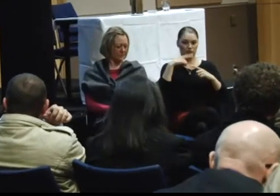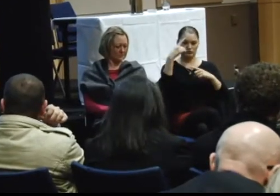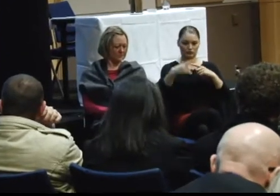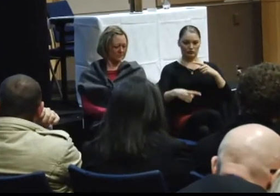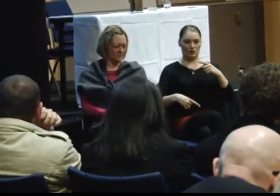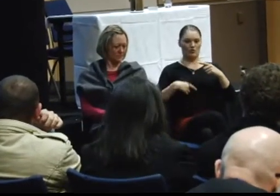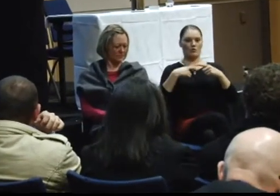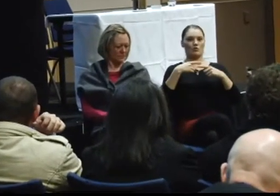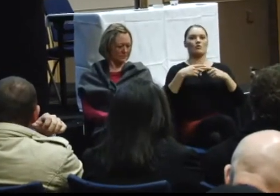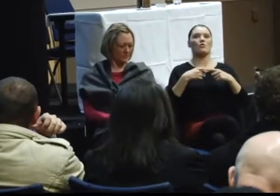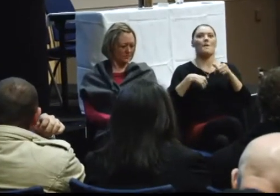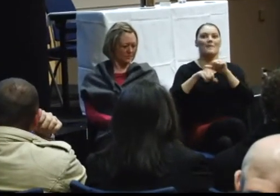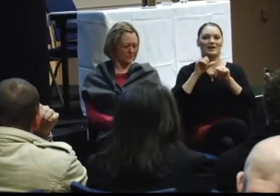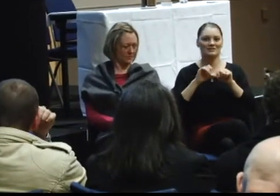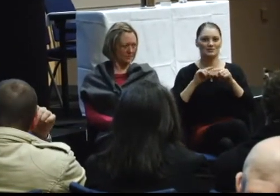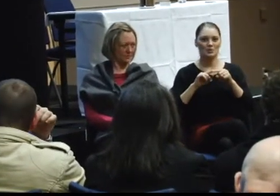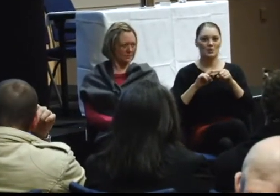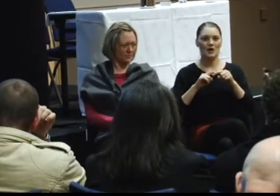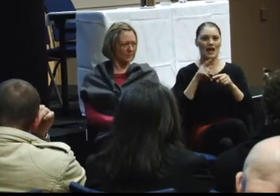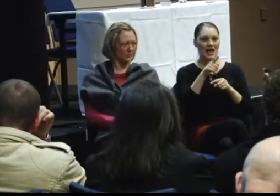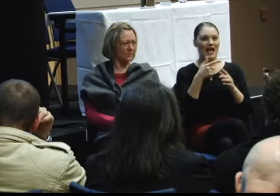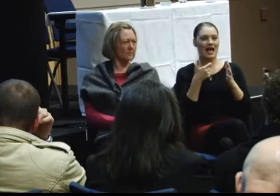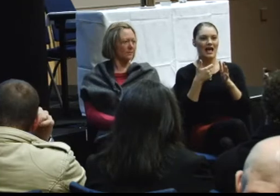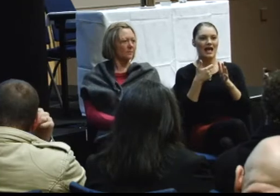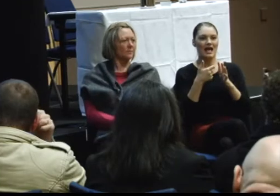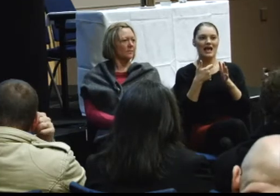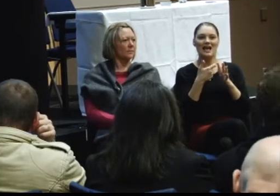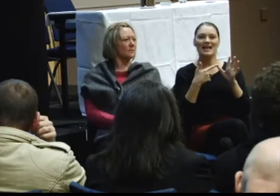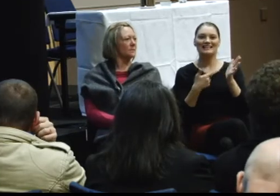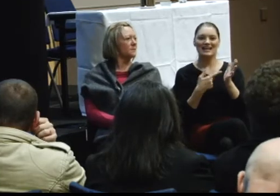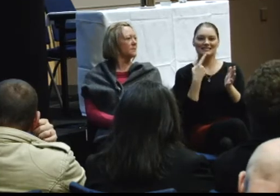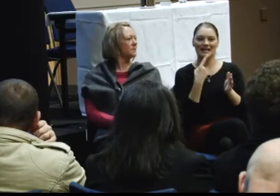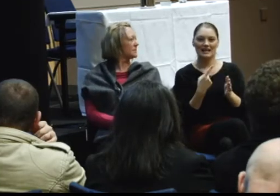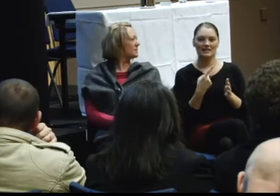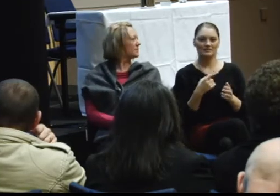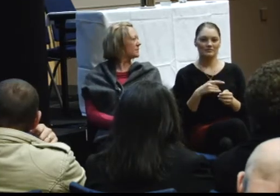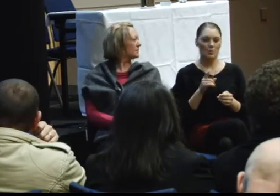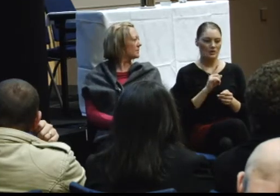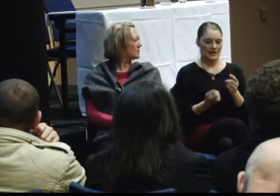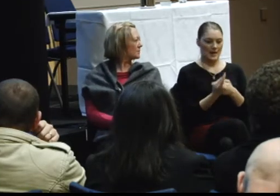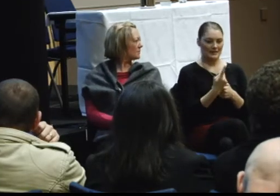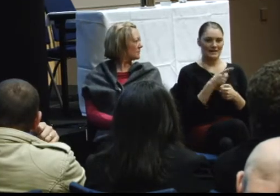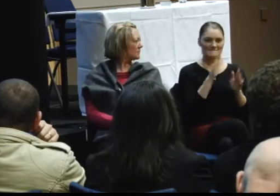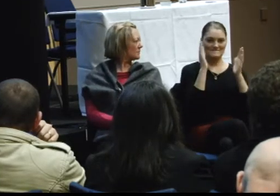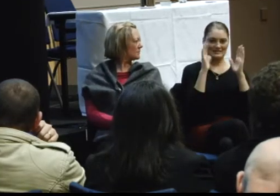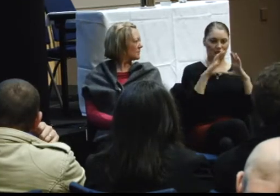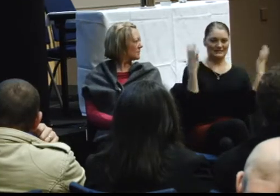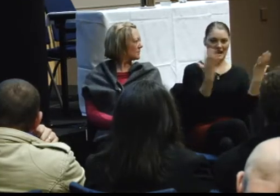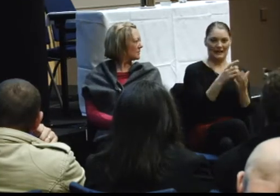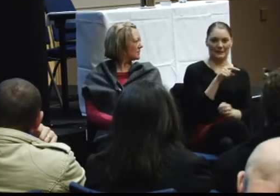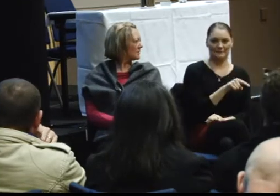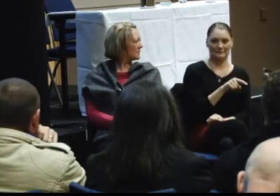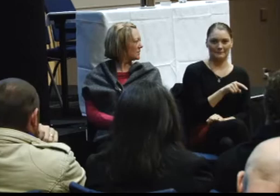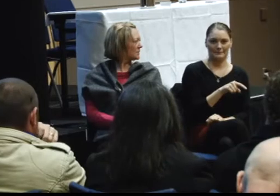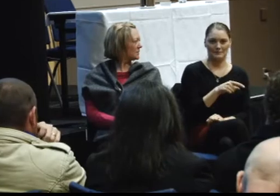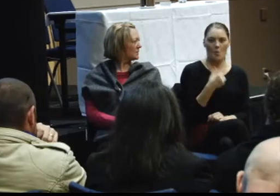to Kath's Koro and Kuya sitting on either side of you and watching what's going on to the Facebook Stadium and,